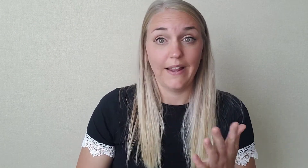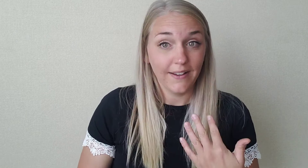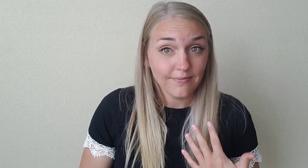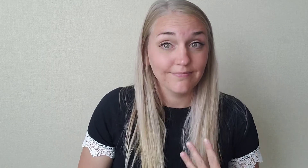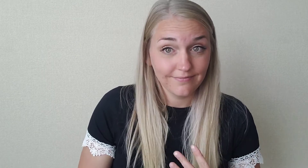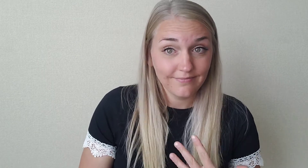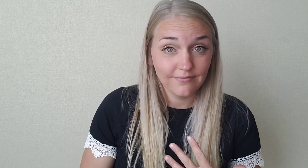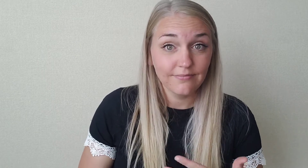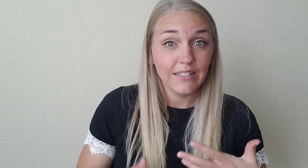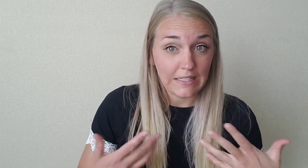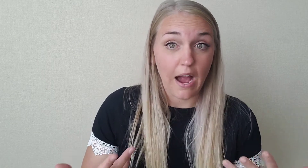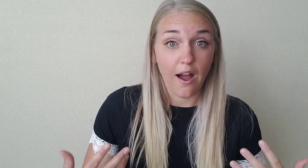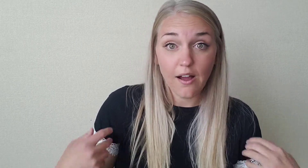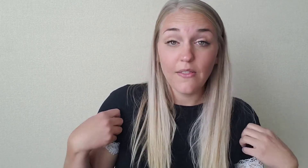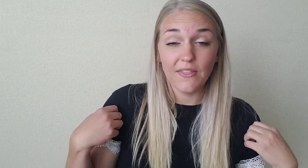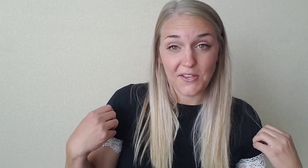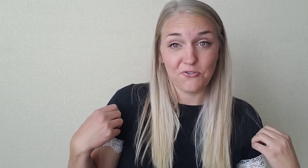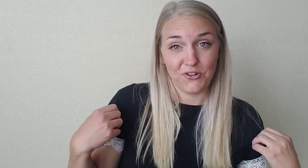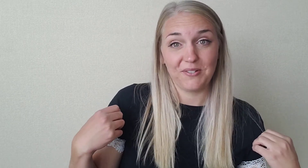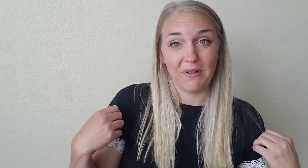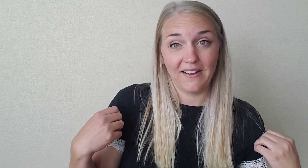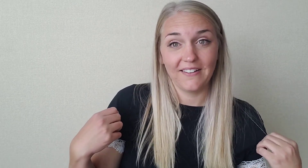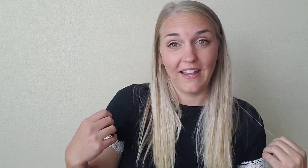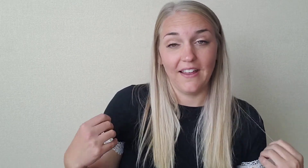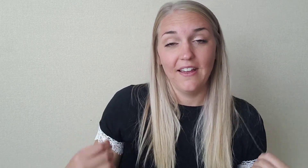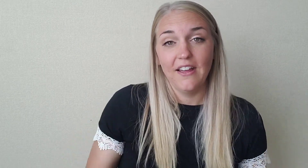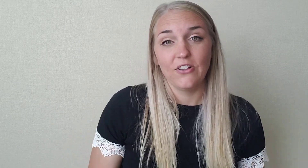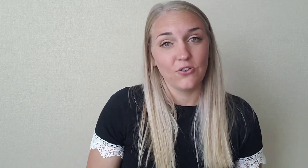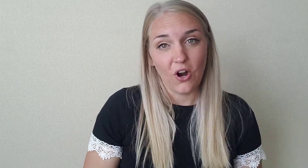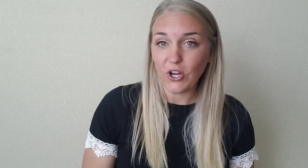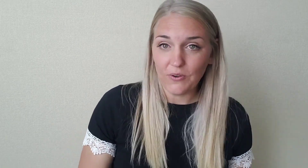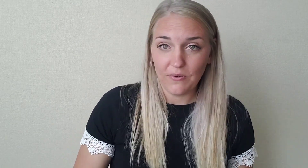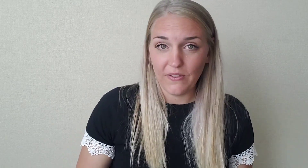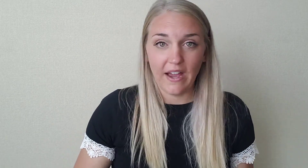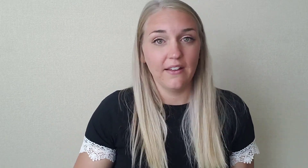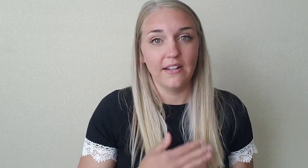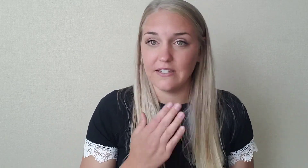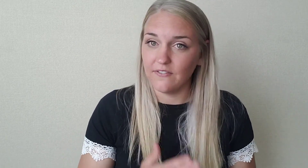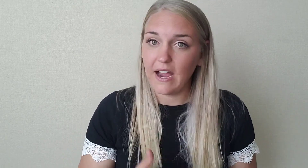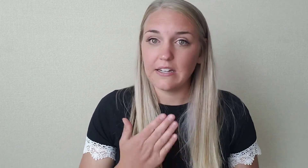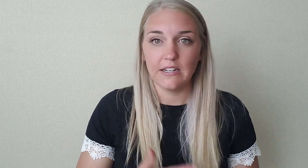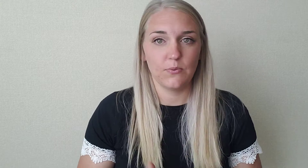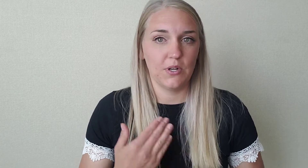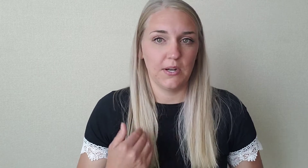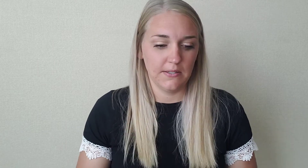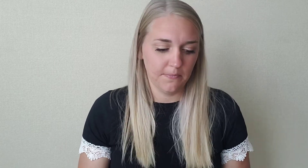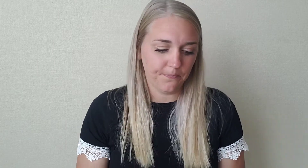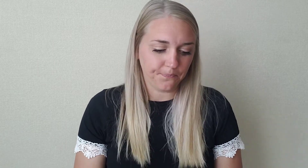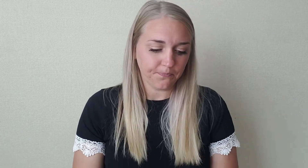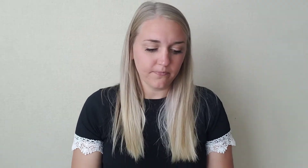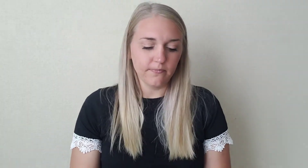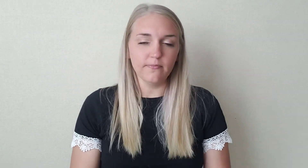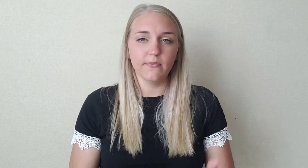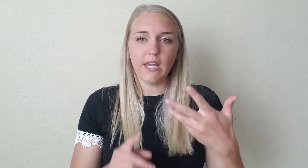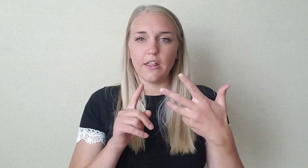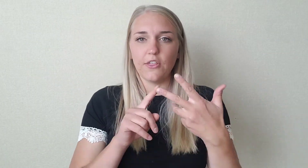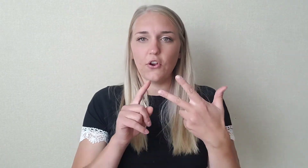like, yeah, this shirt is black. Okay, there's no arguing with that. It's a fact. It is what it is. Okay,